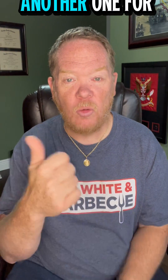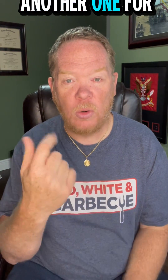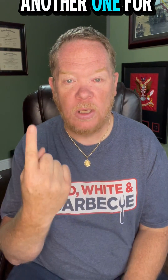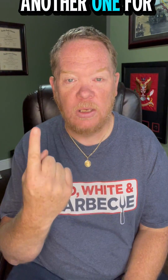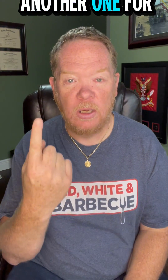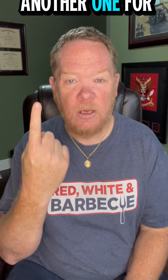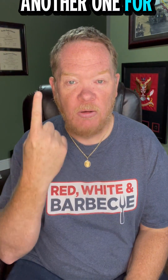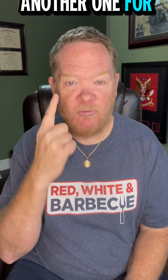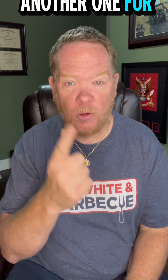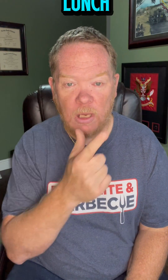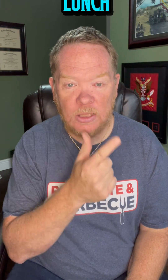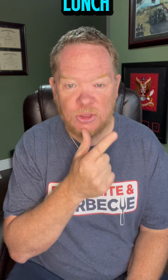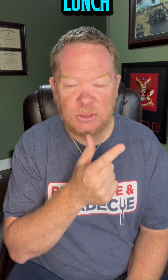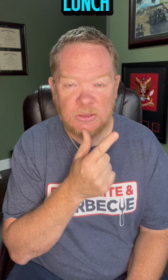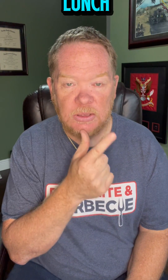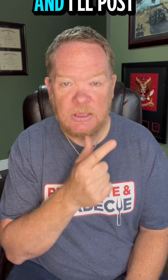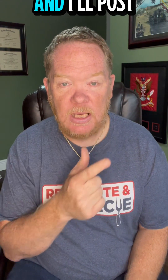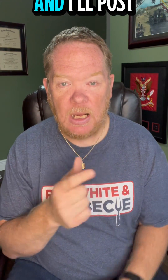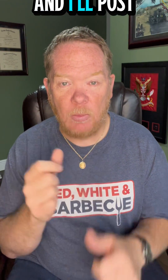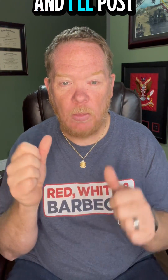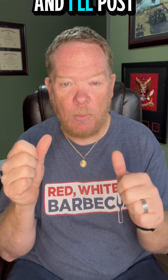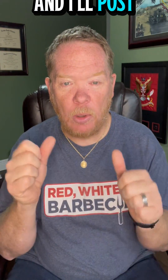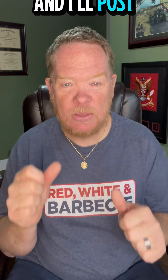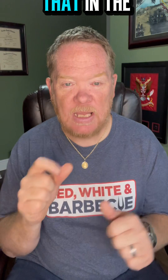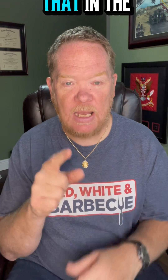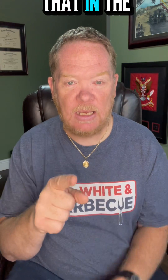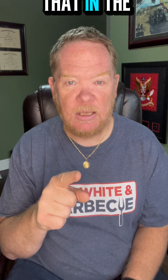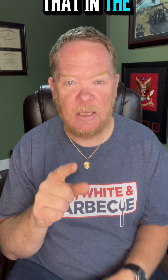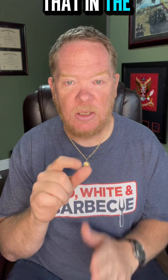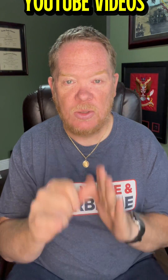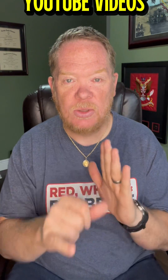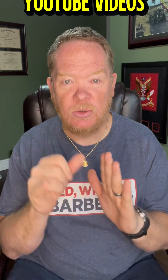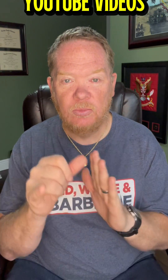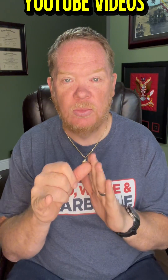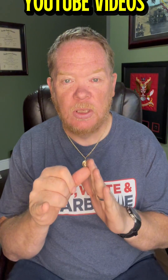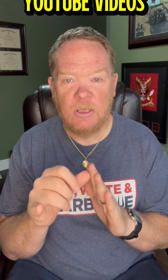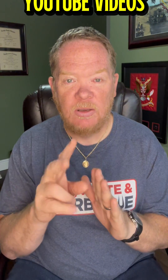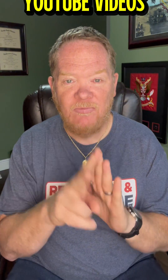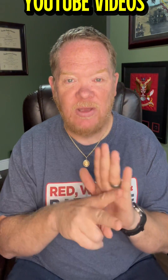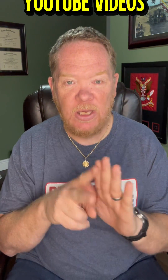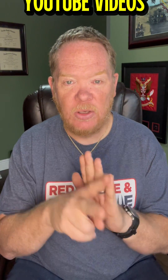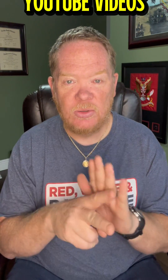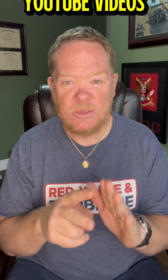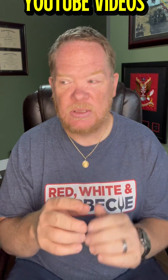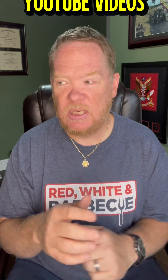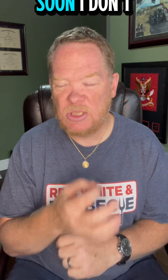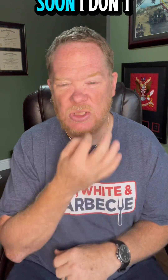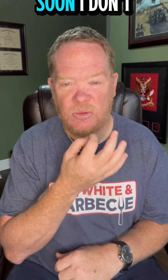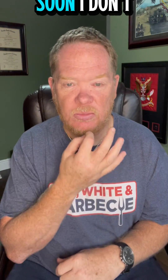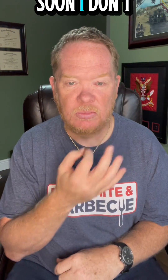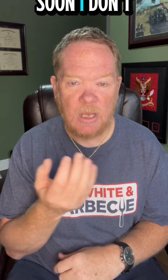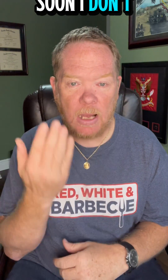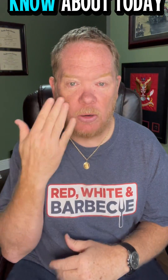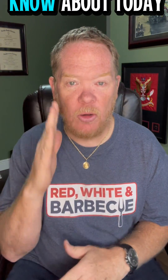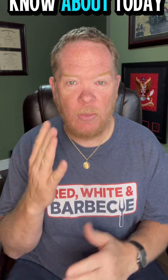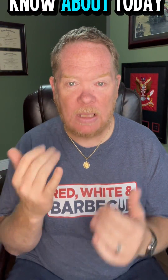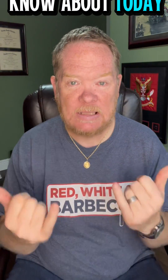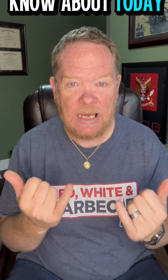one for lunch, and I'll post that in the YouTube videos soon. I don't know about today,